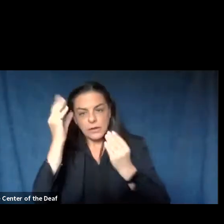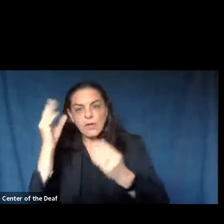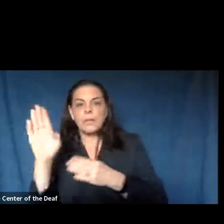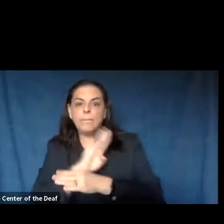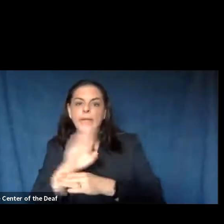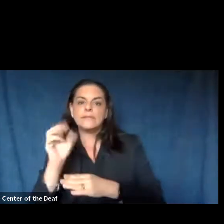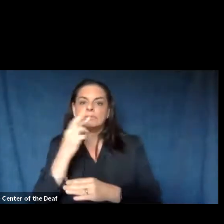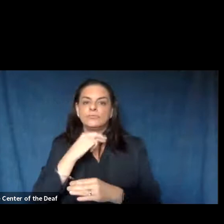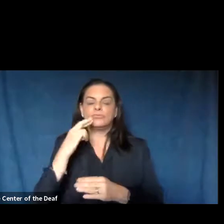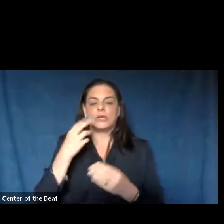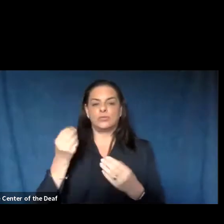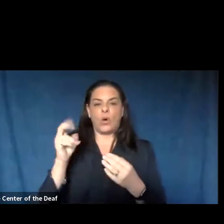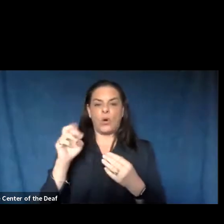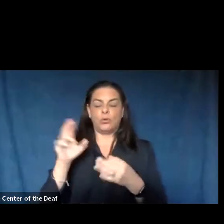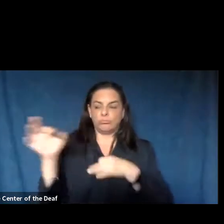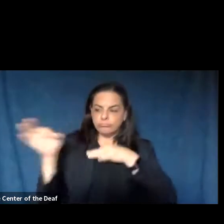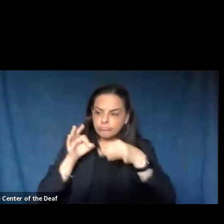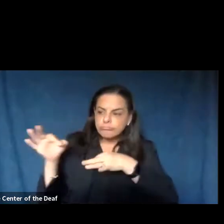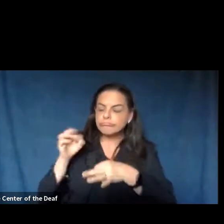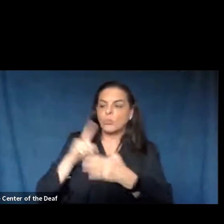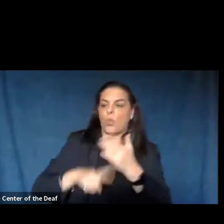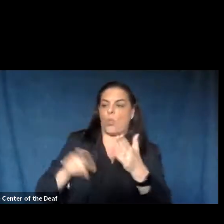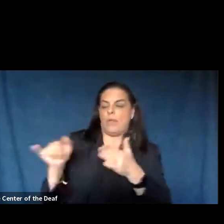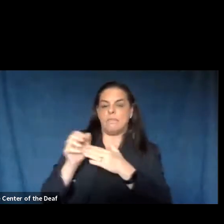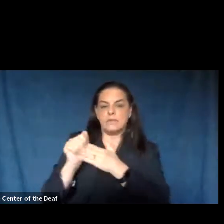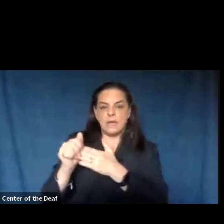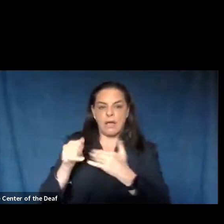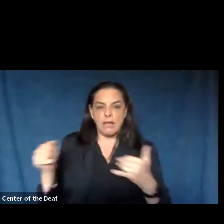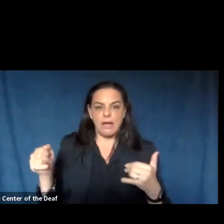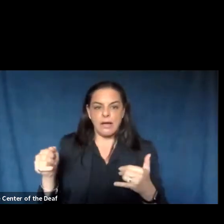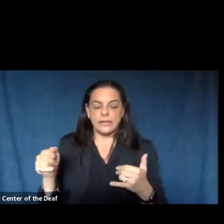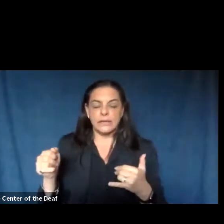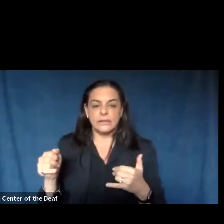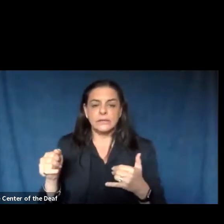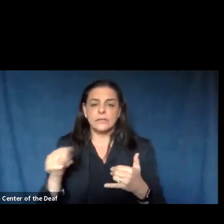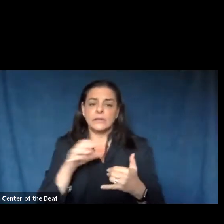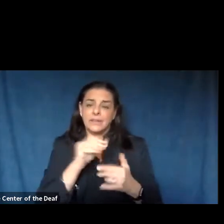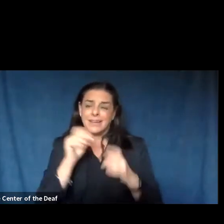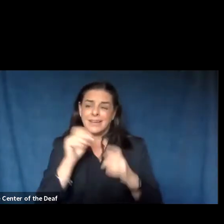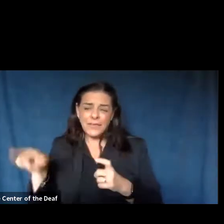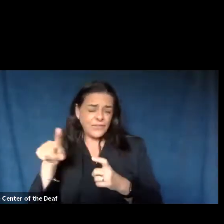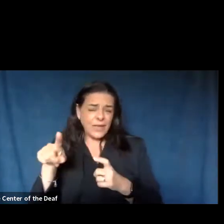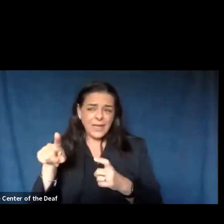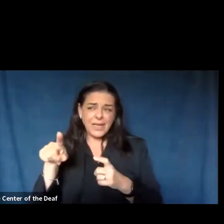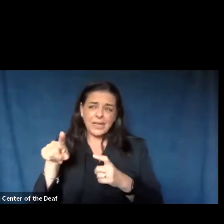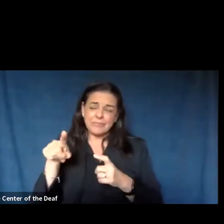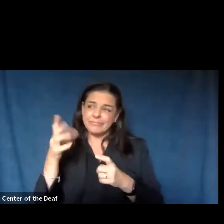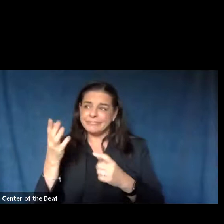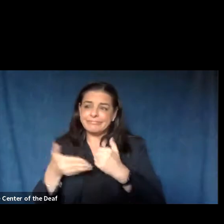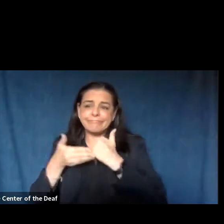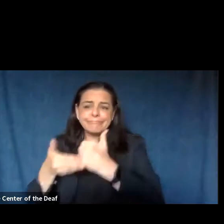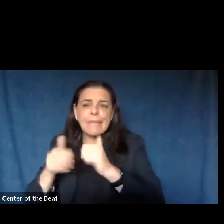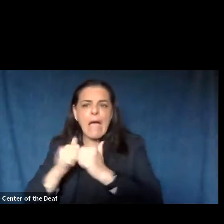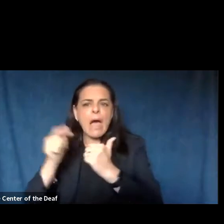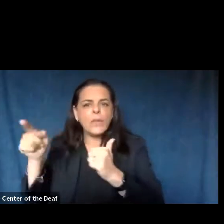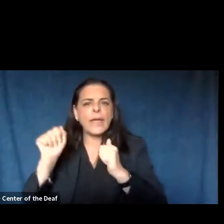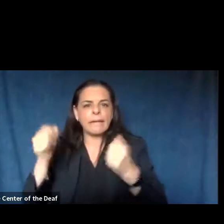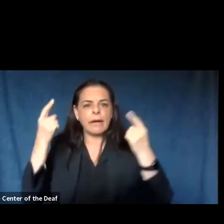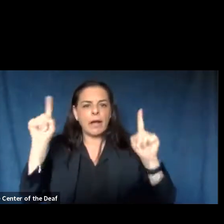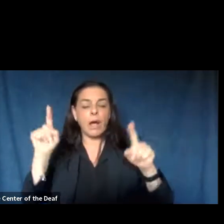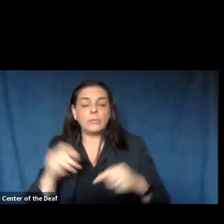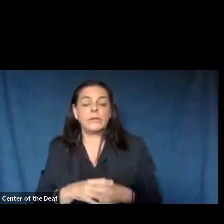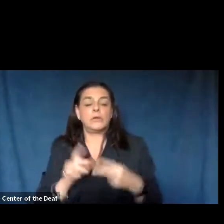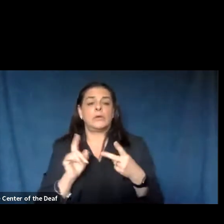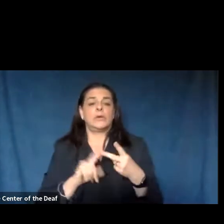and others what the guidelines are and providing them guidance on how they can accomplish that. The other tool we